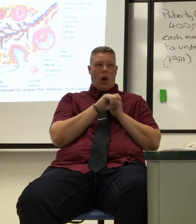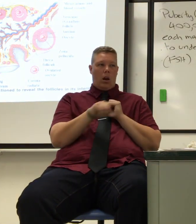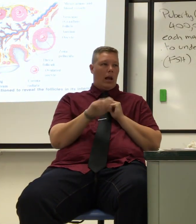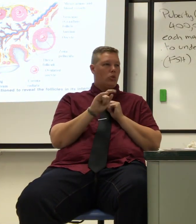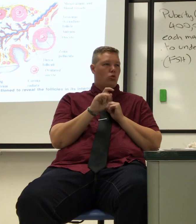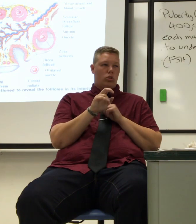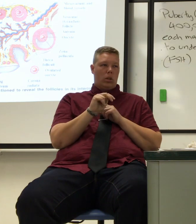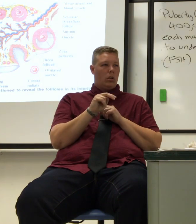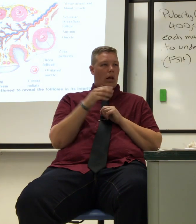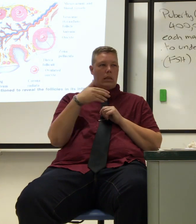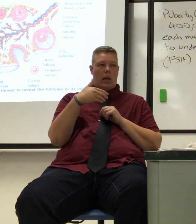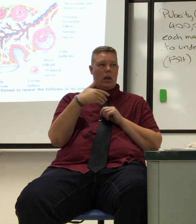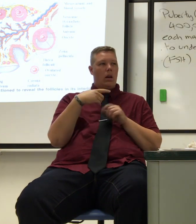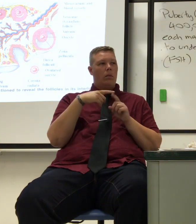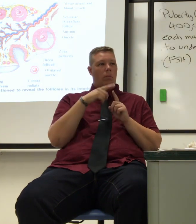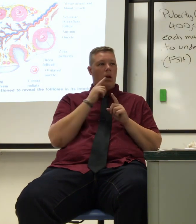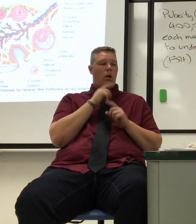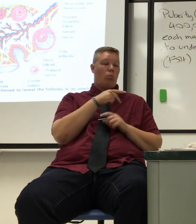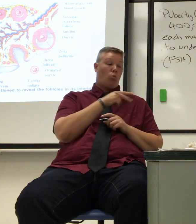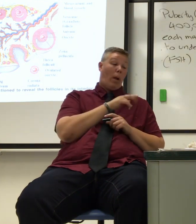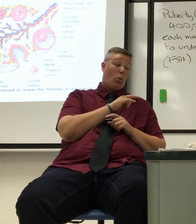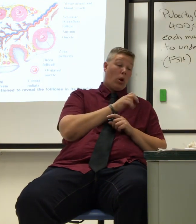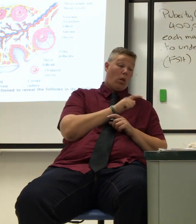of development after primordial.